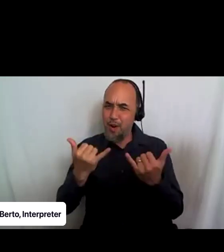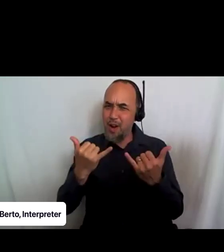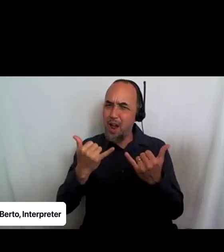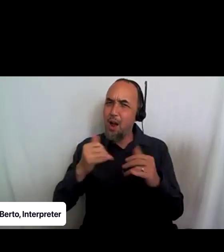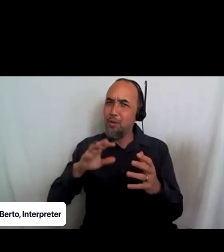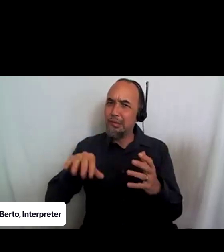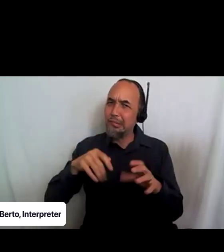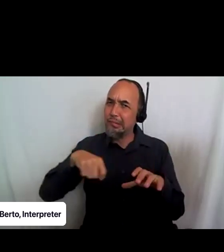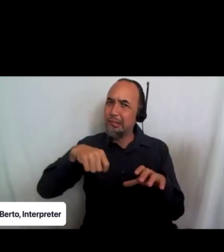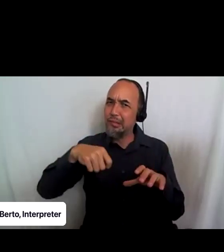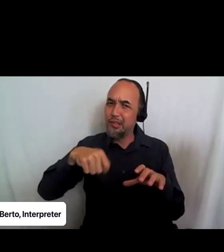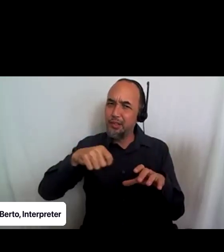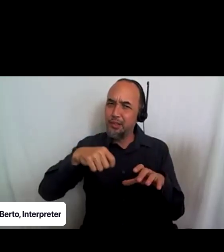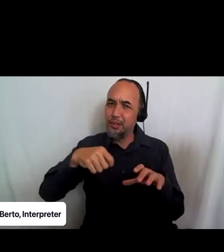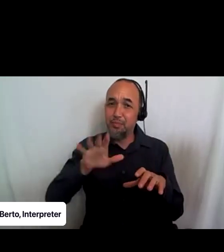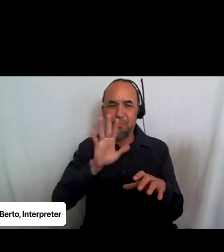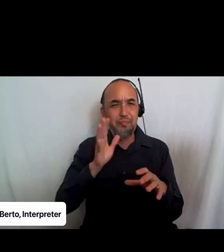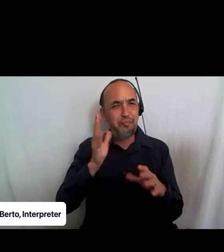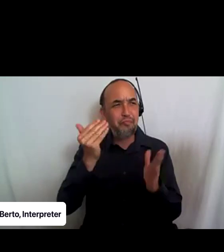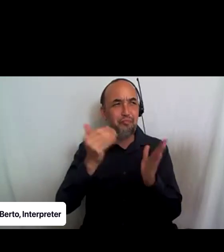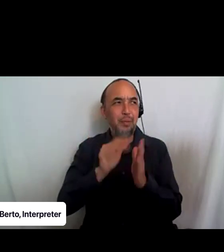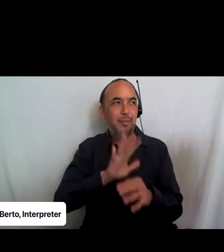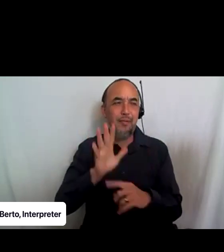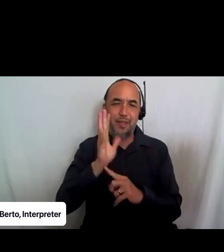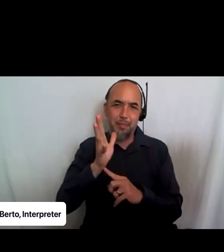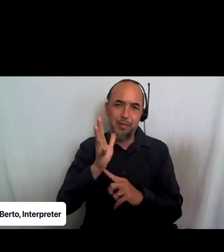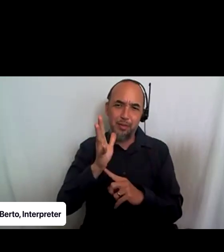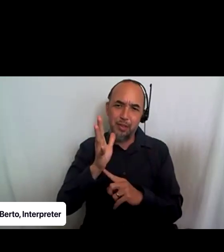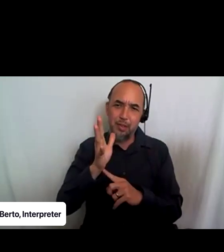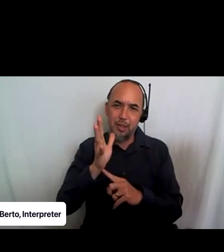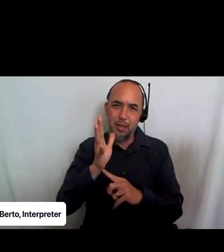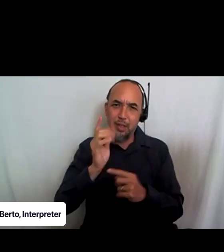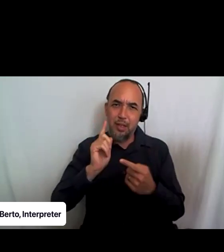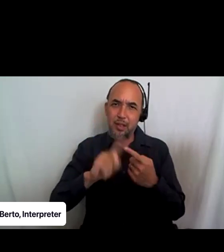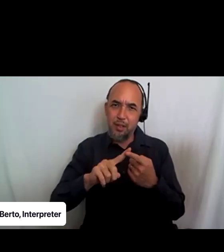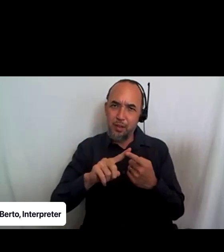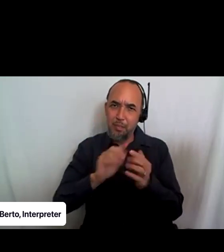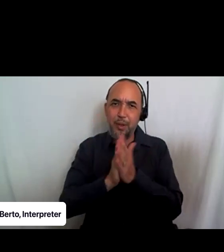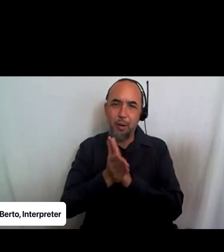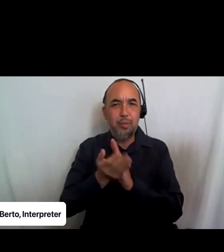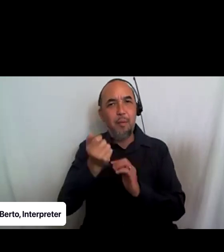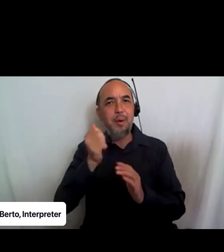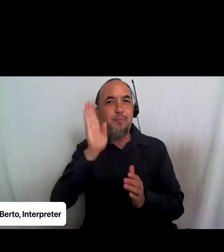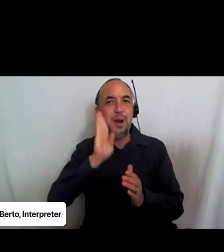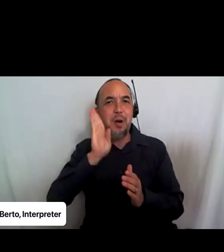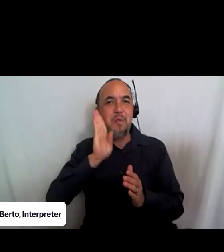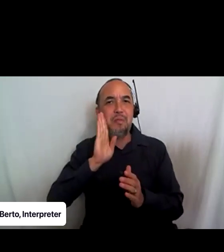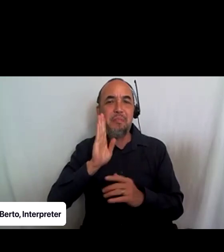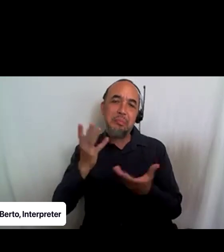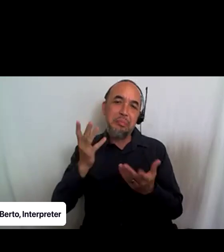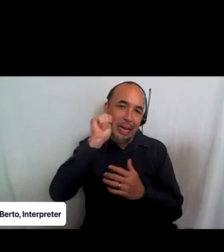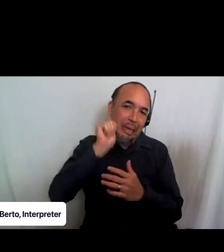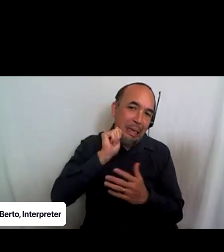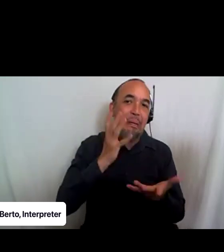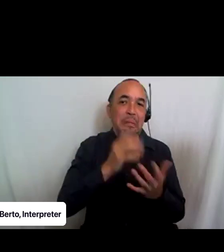We're gonna just whisk it for about 5 minutes until it starts turning a little kind of brownish color. I'll show you what it looks like in a